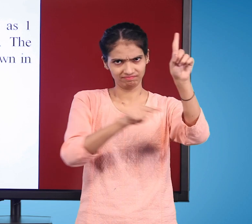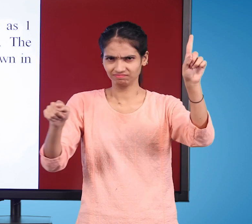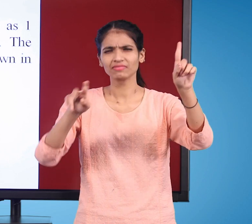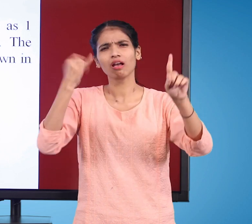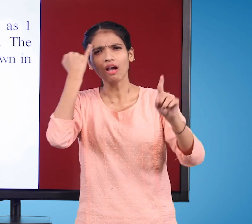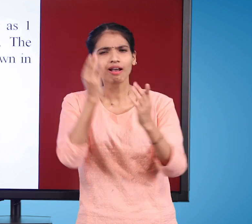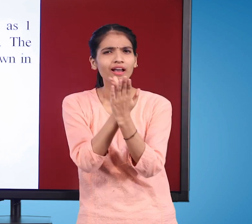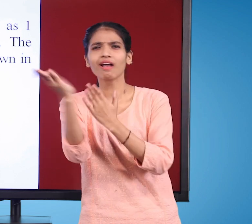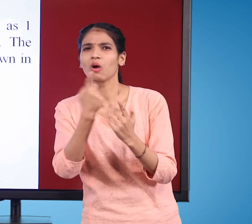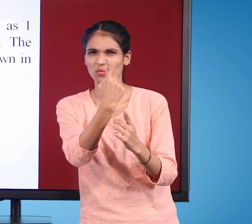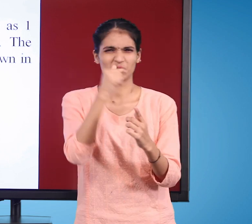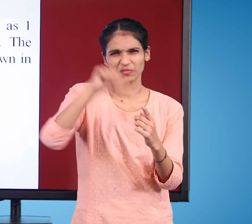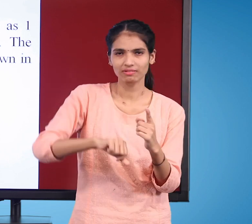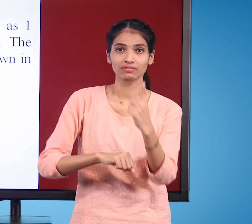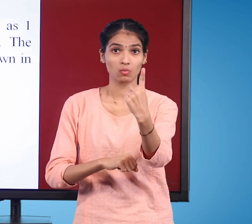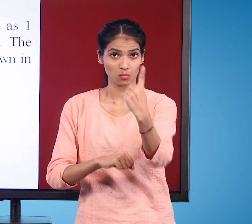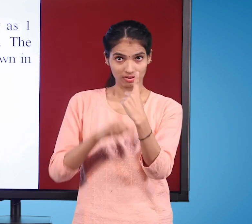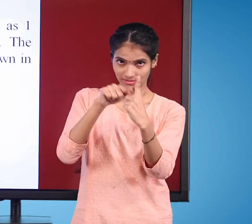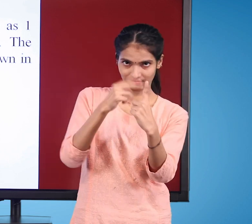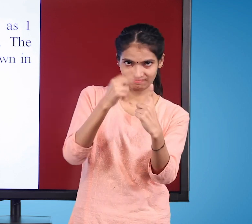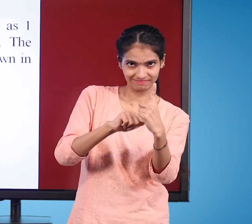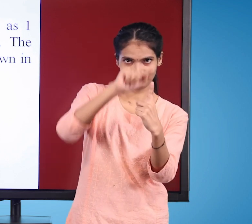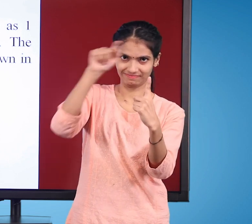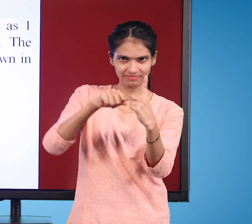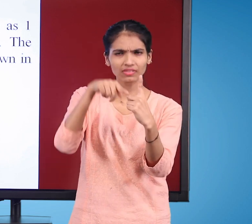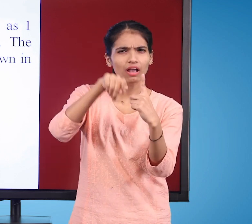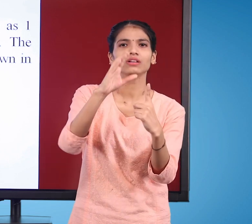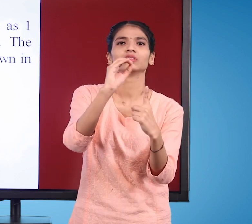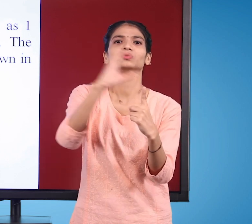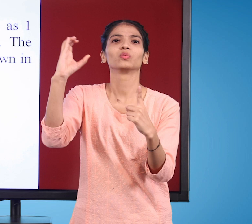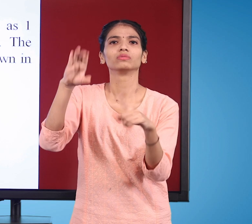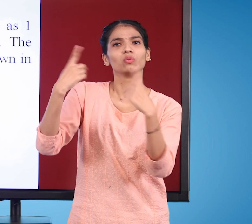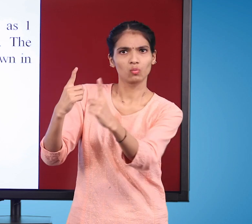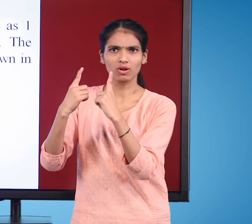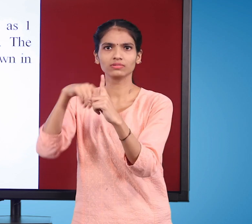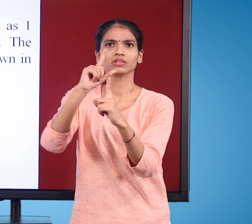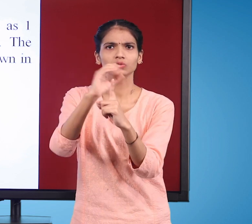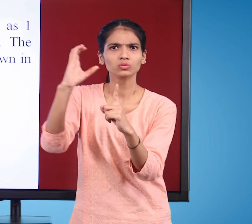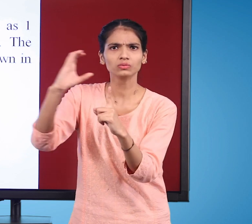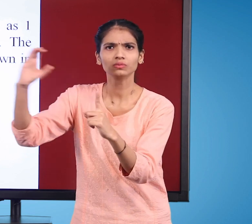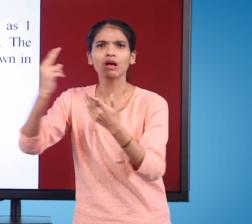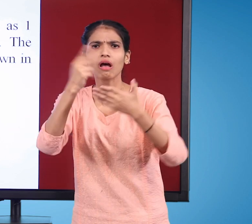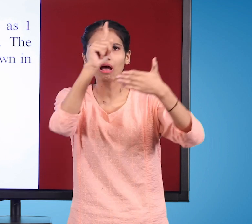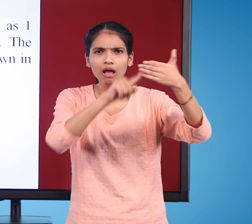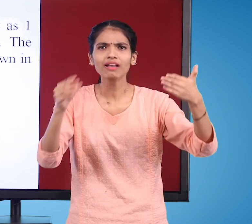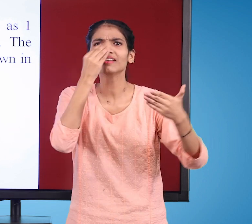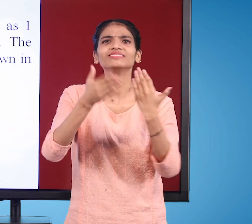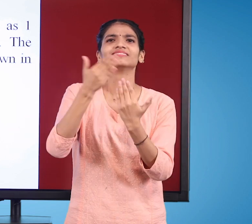Therefore, choose the scale as 1 unit to represent 10 crores. The bar graph for this case is shown in the figure.